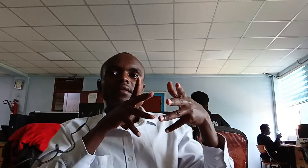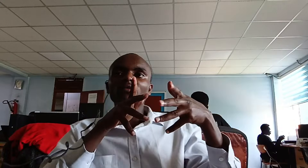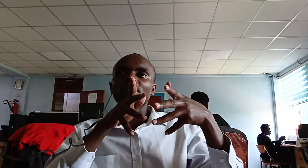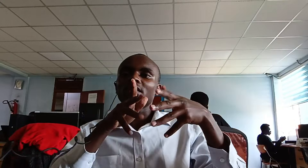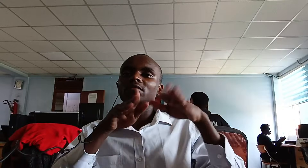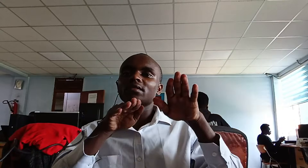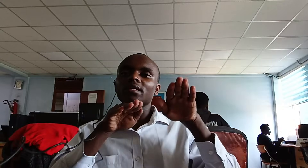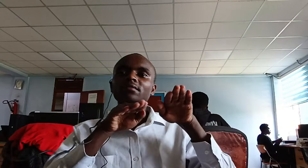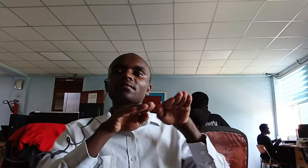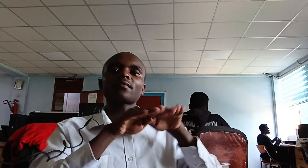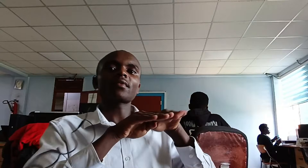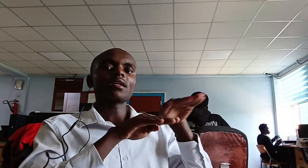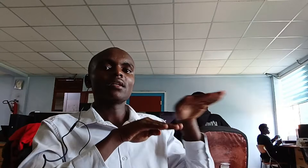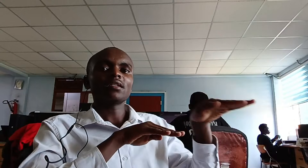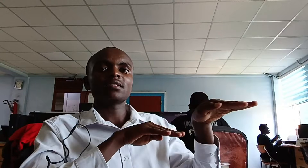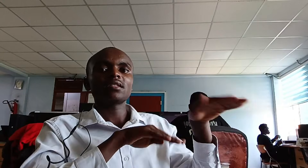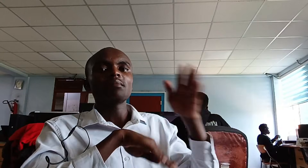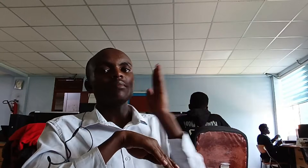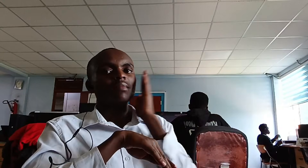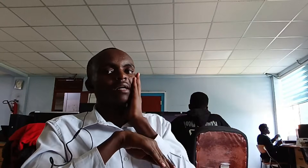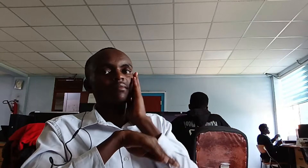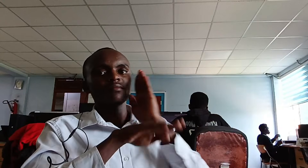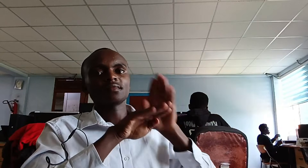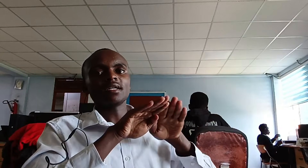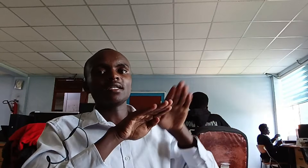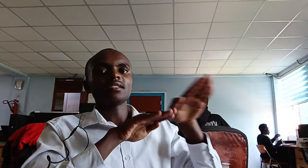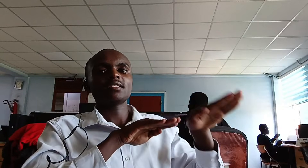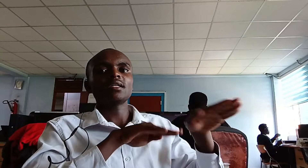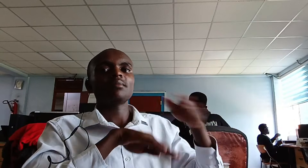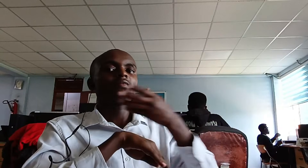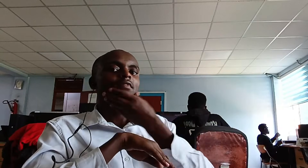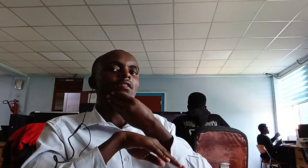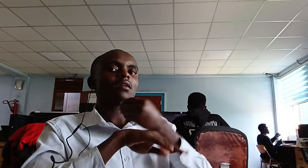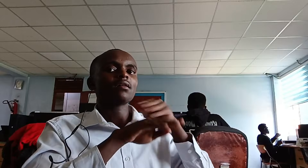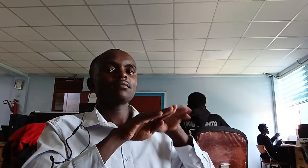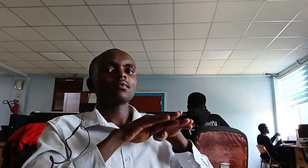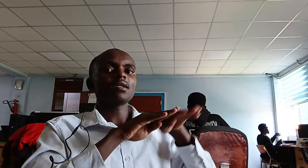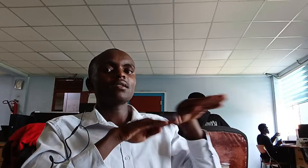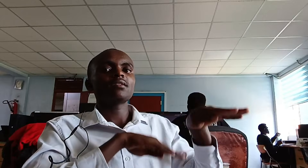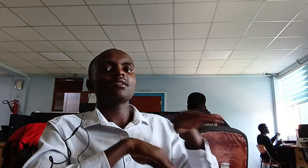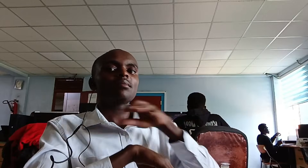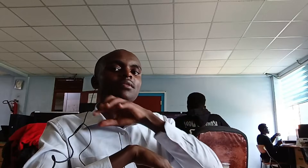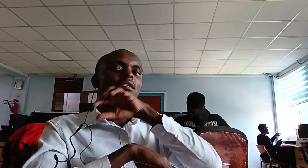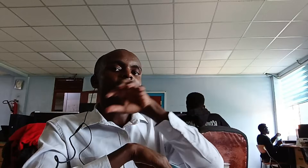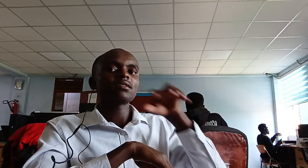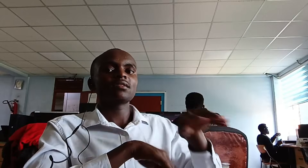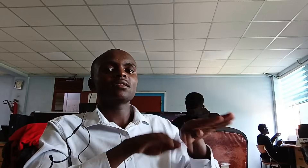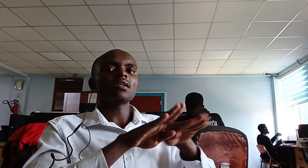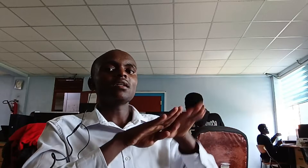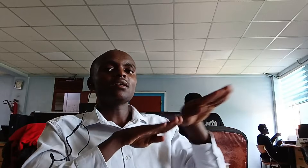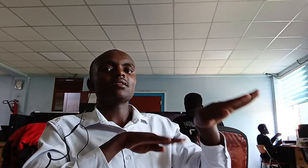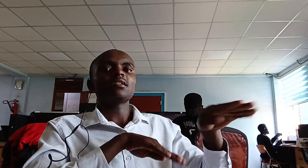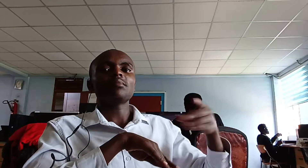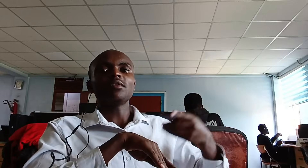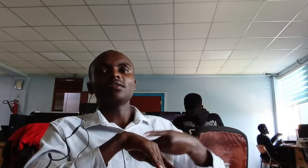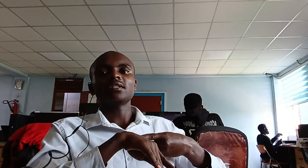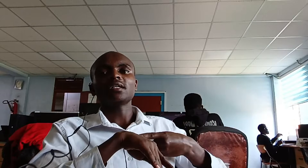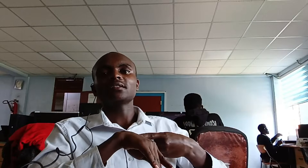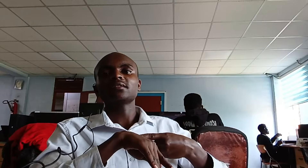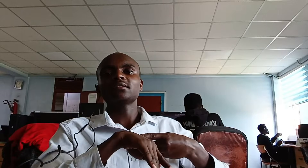here we sign step mom, step father, step son, step daughter.